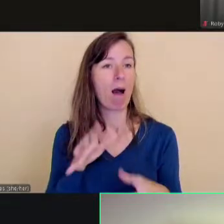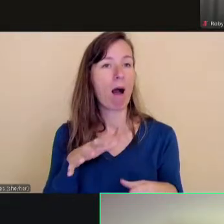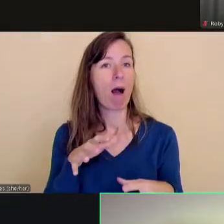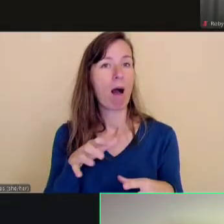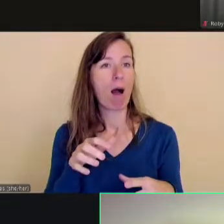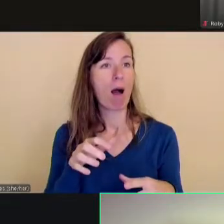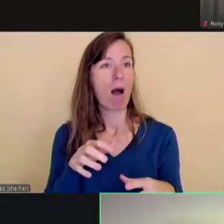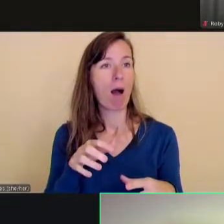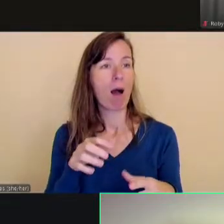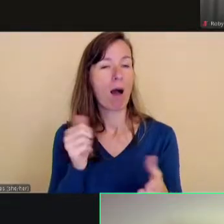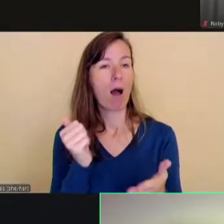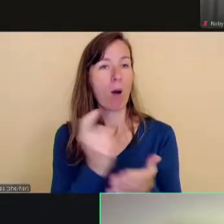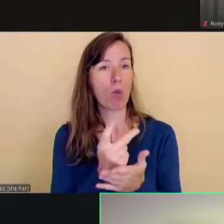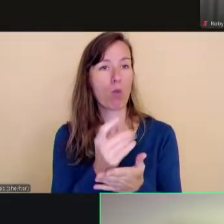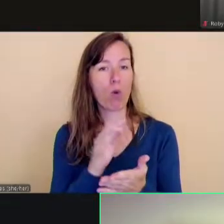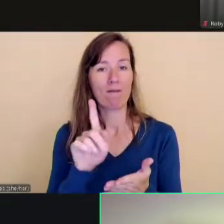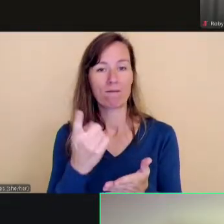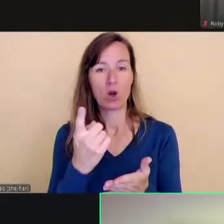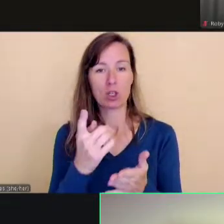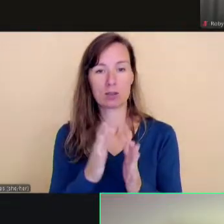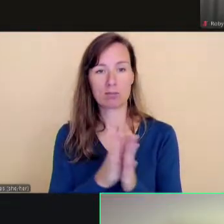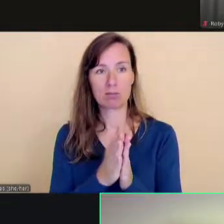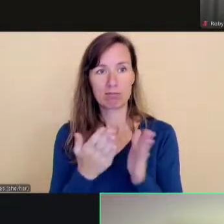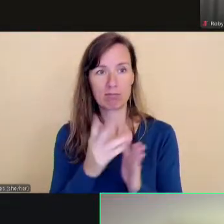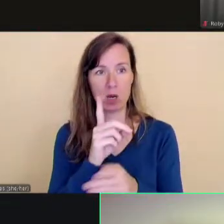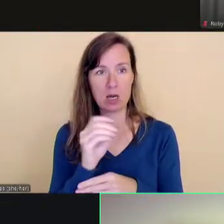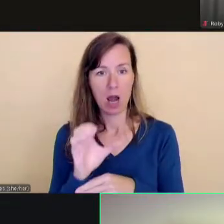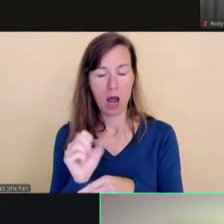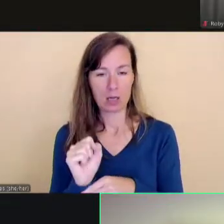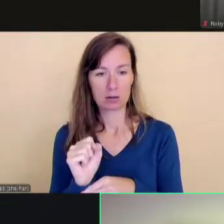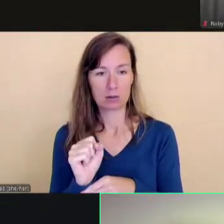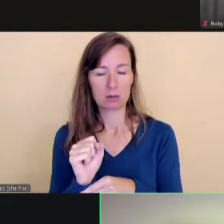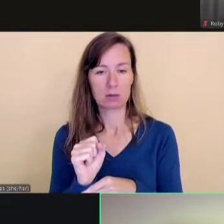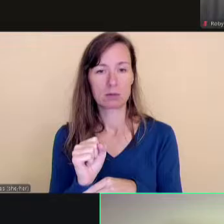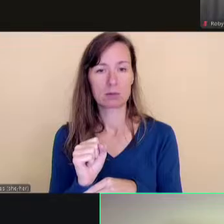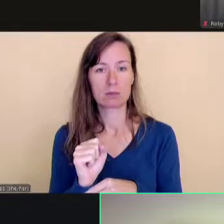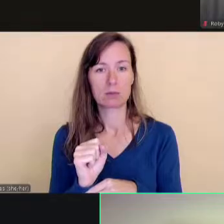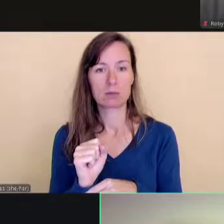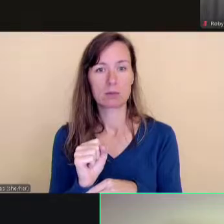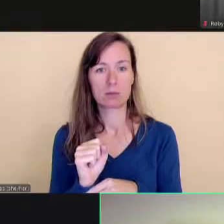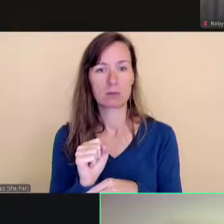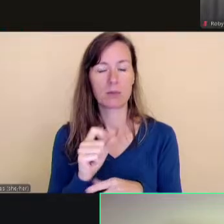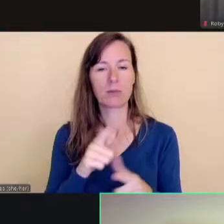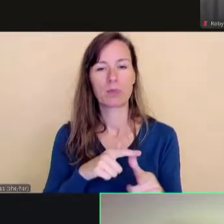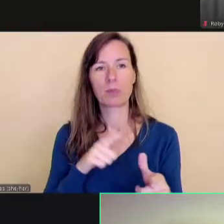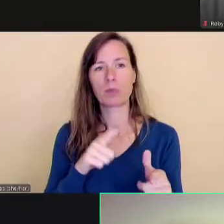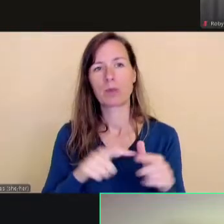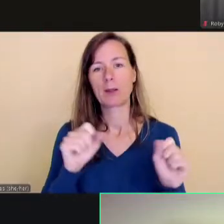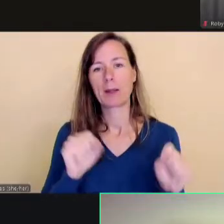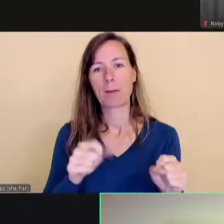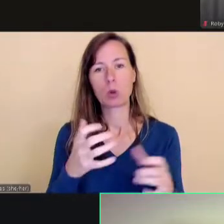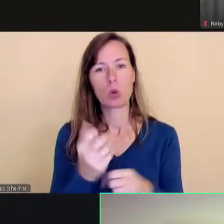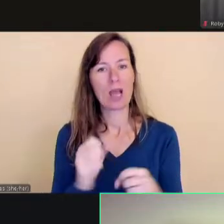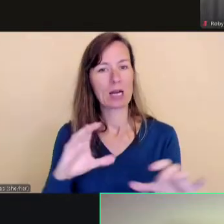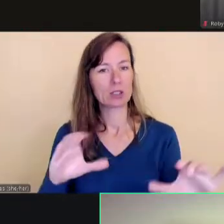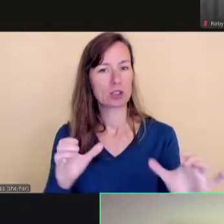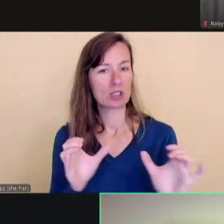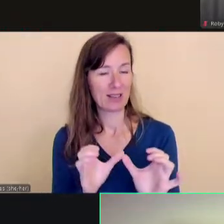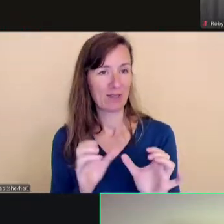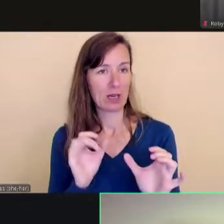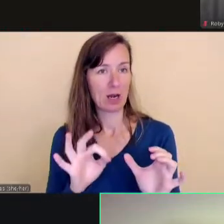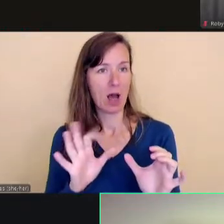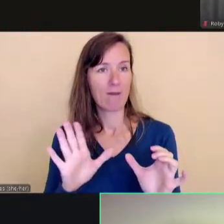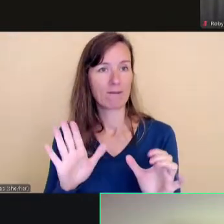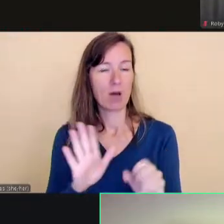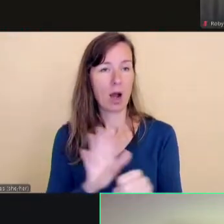of documents, which were the as-bills. We then were able to get our certificate of substantial completion